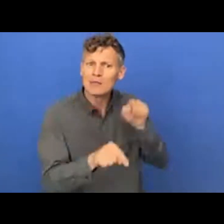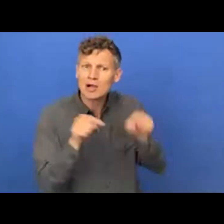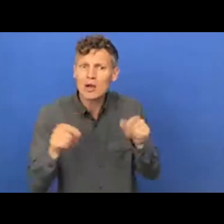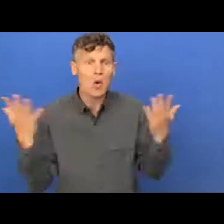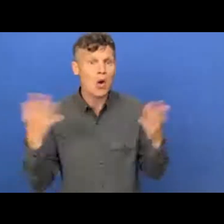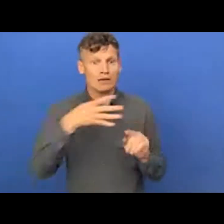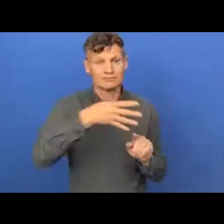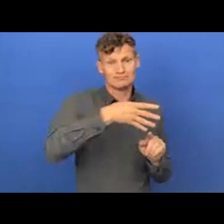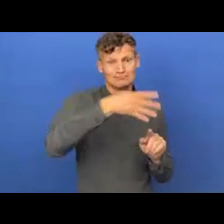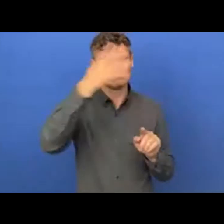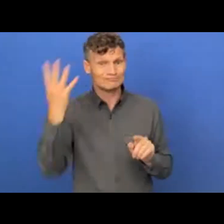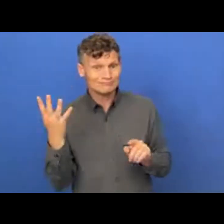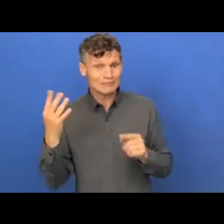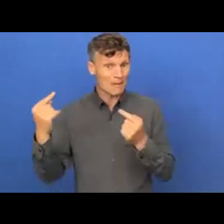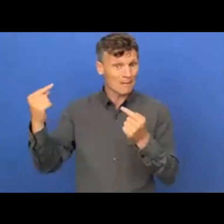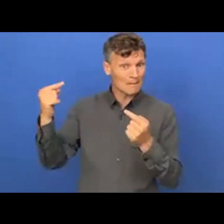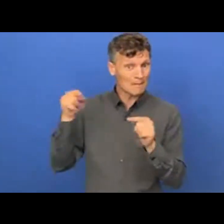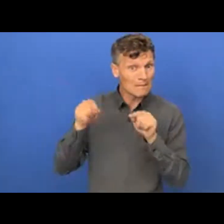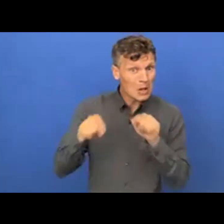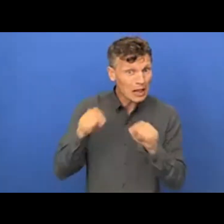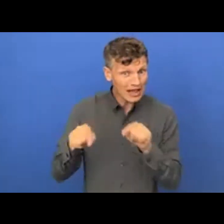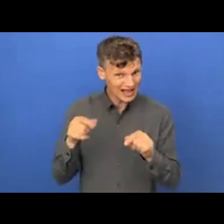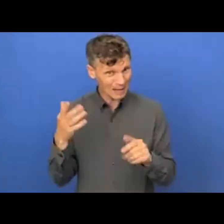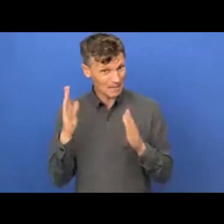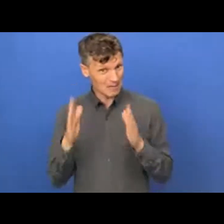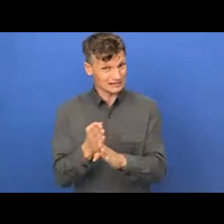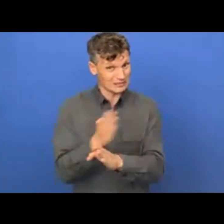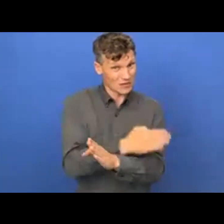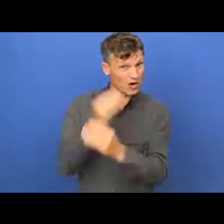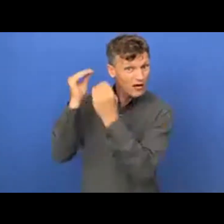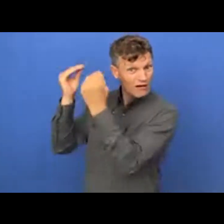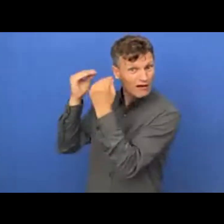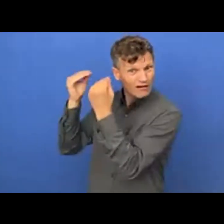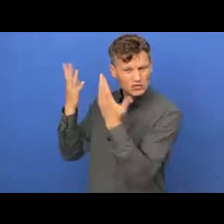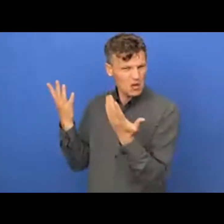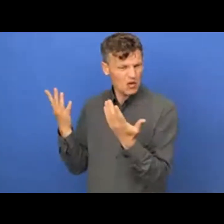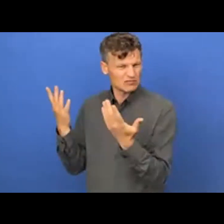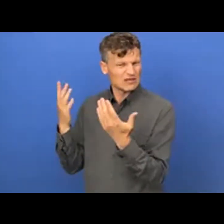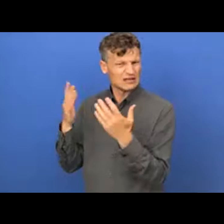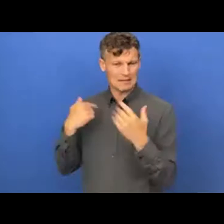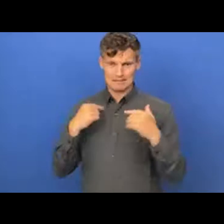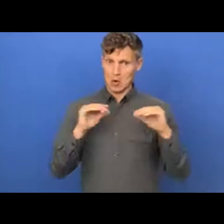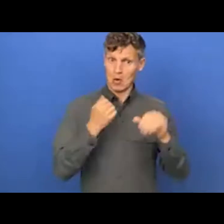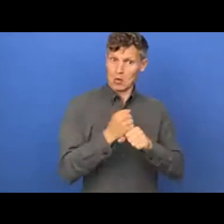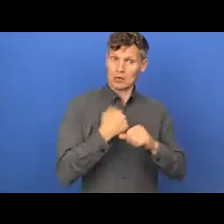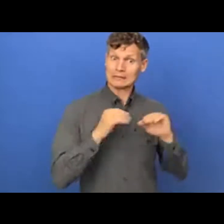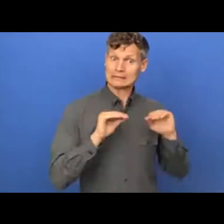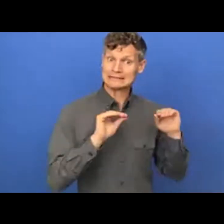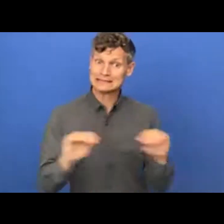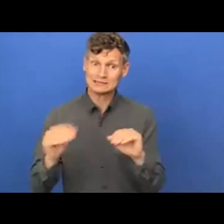to be taken in schools. So what would you say about teacher training and specific teacher training?